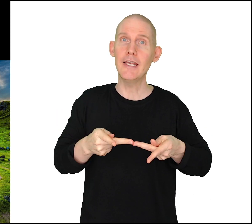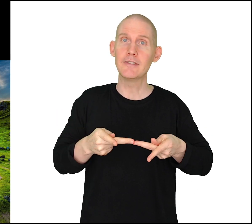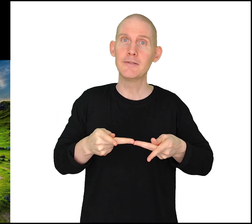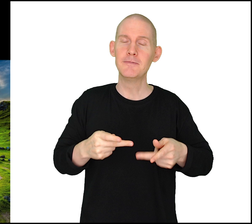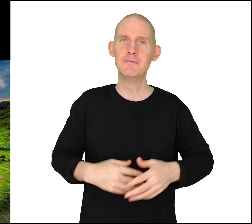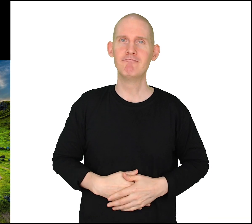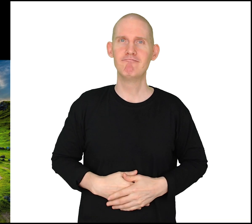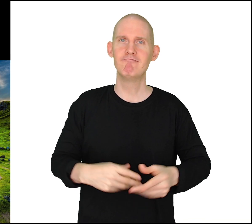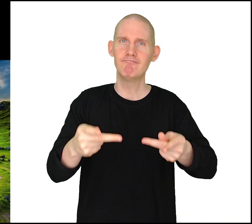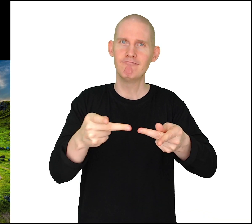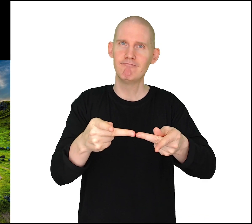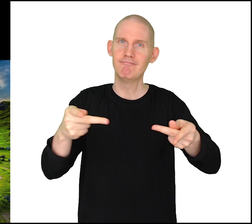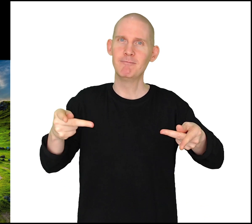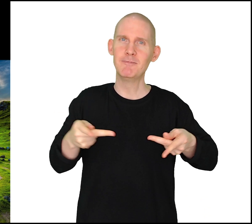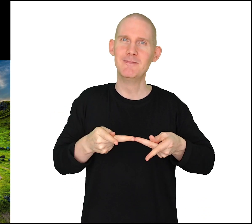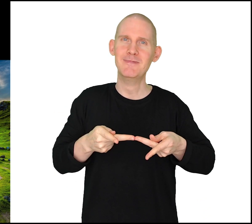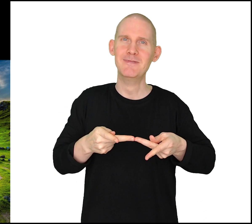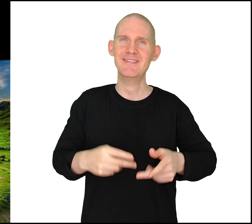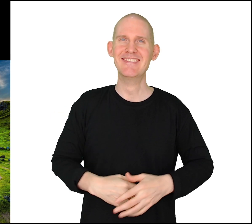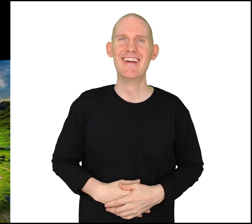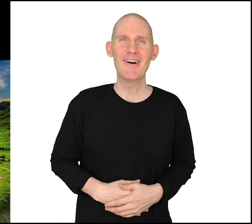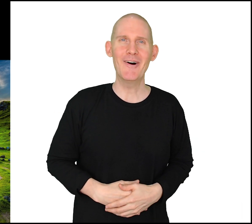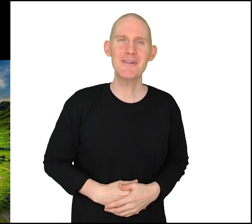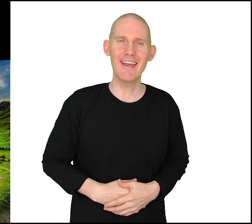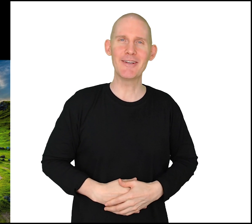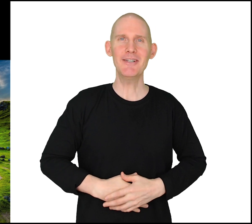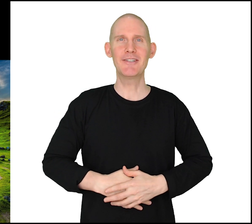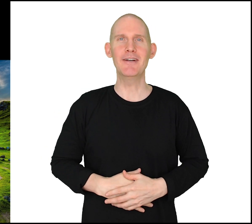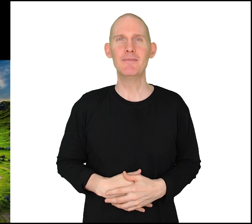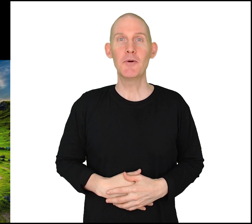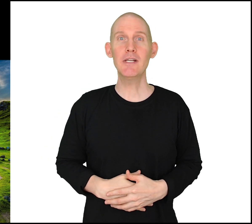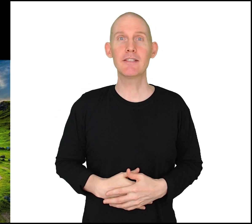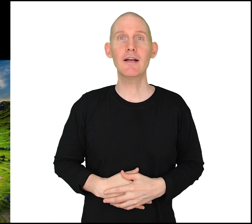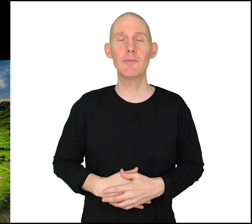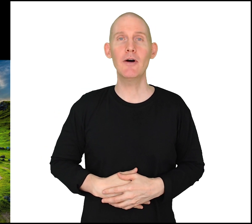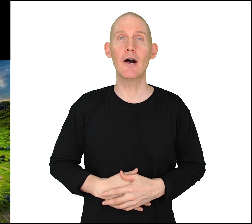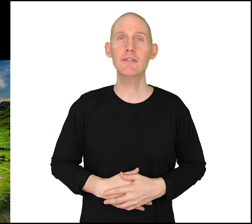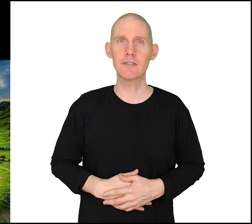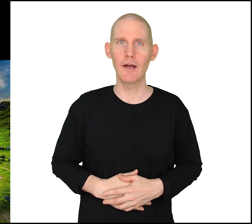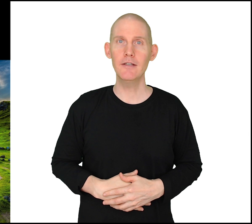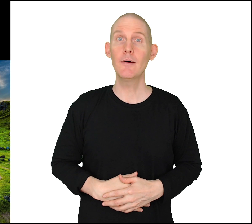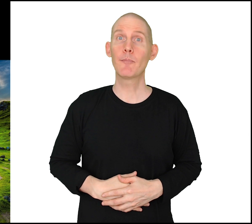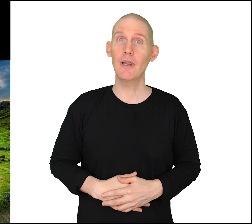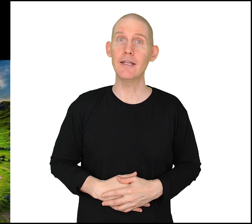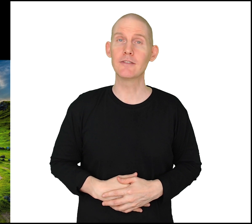Place. Okay, good. We just talked about how to sign place.